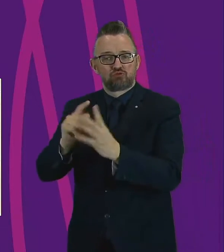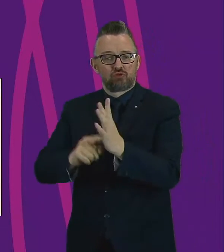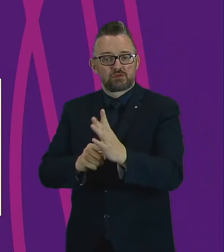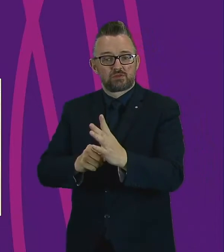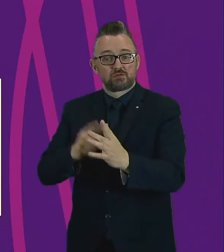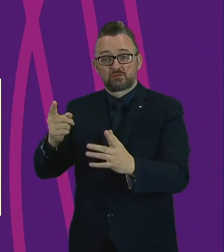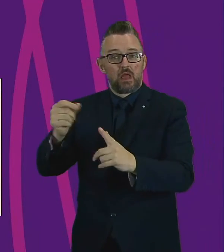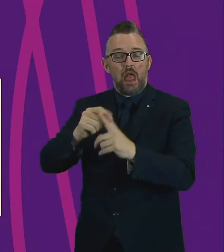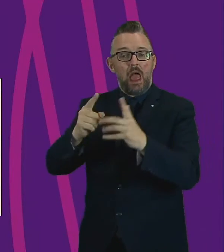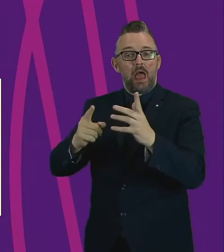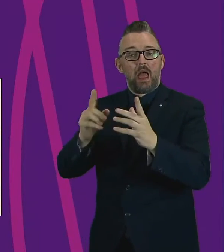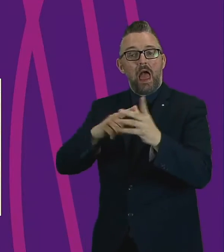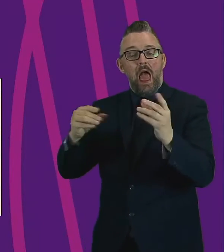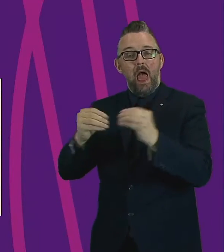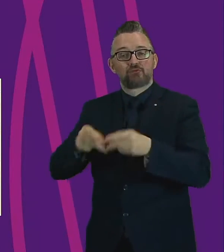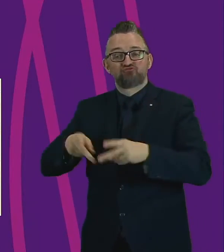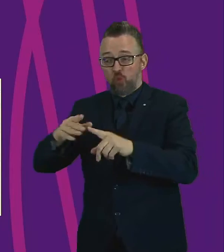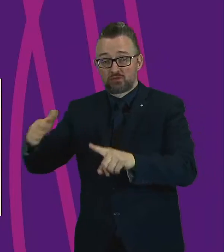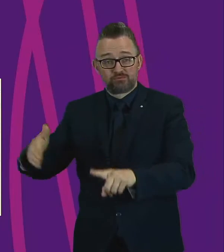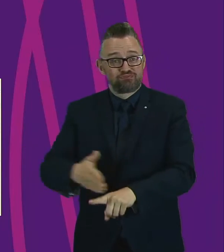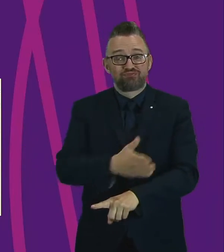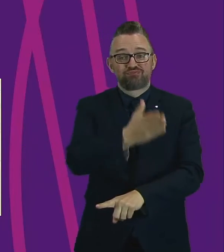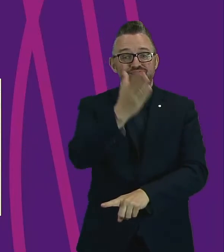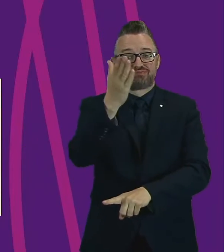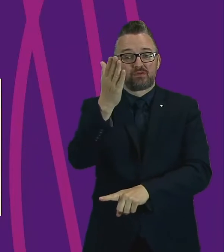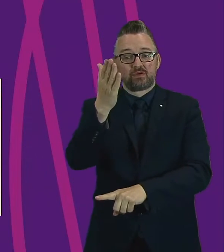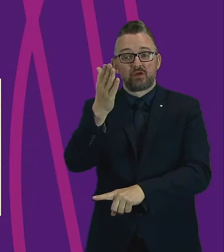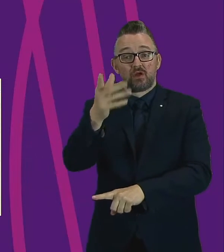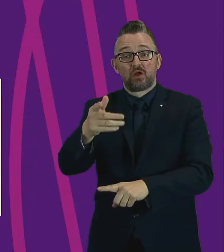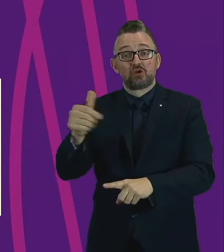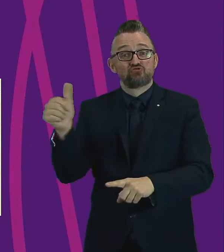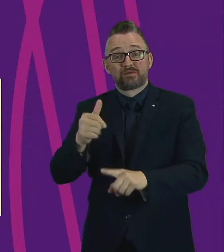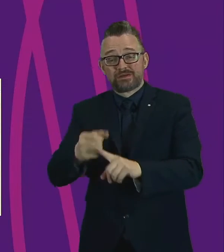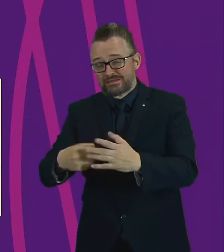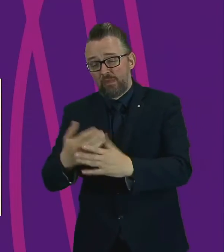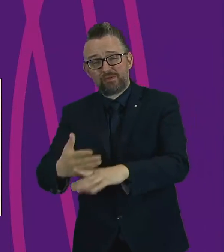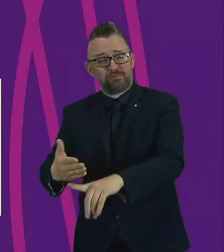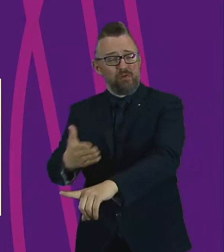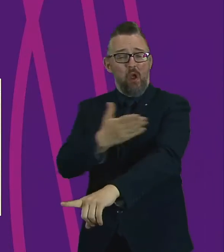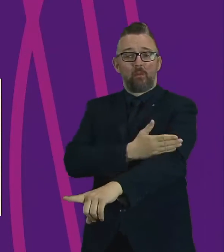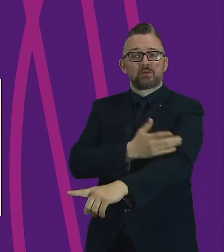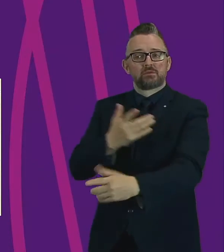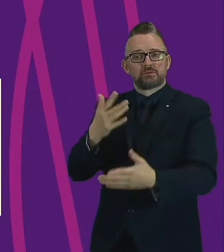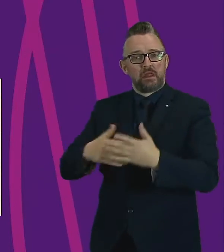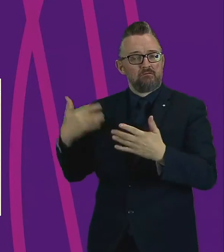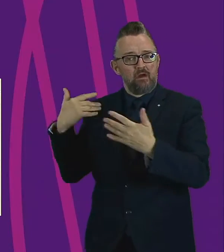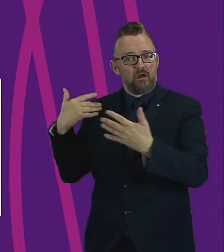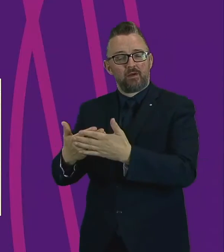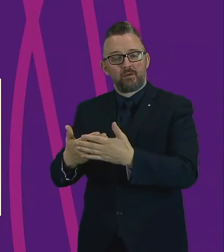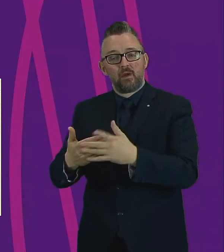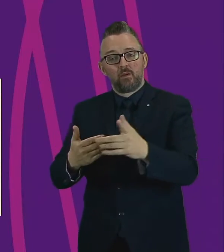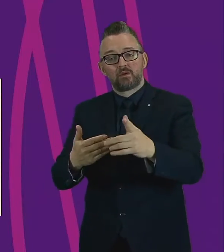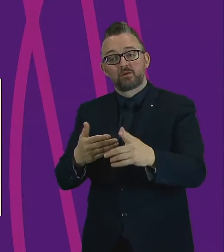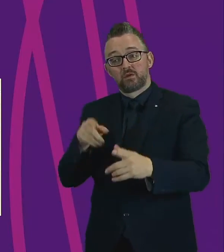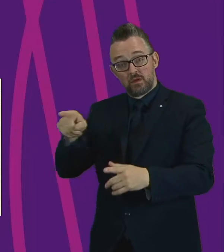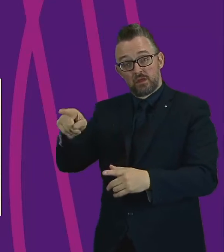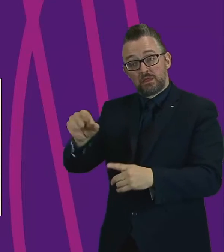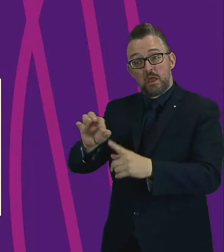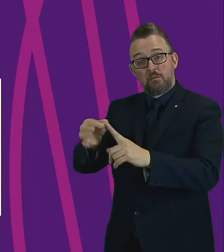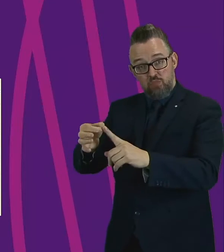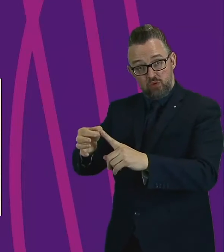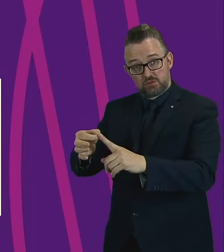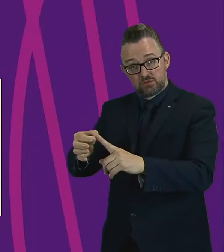the Aberdeen-Purfleet road that could have been developed decades before but wasn't. But he makes a very important point,